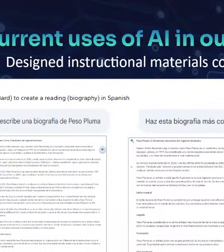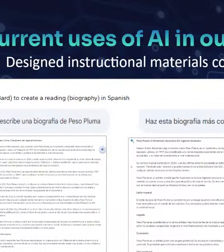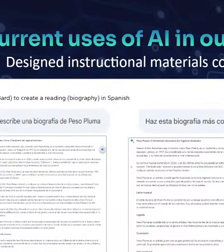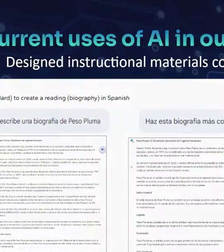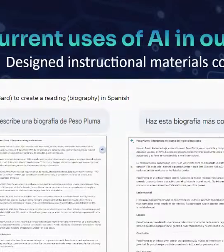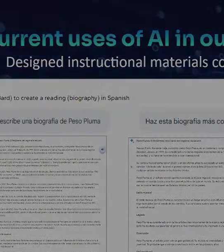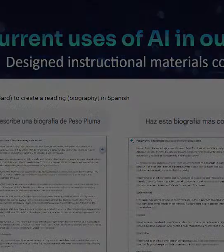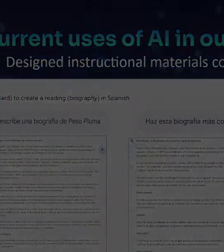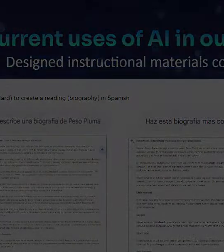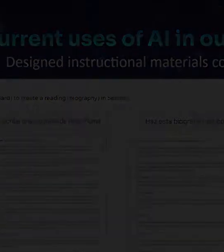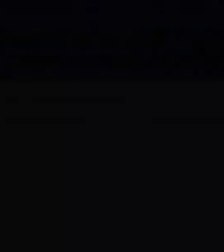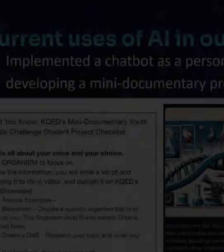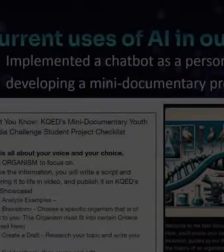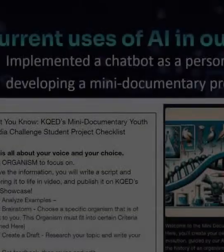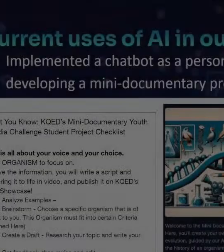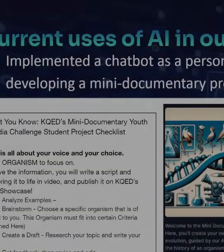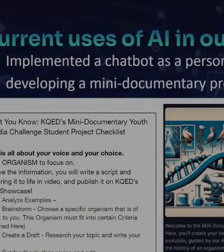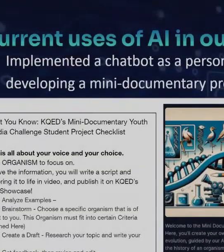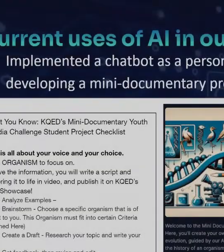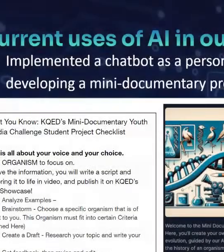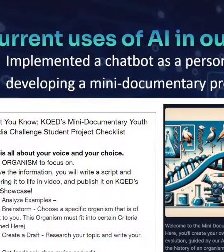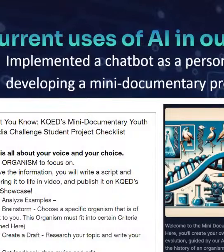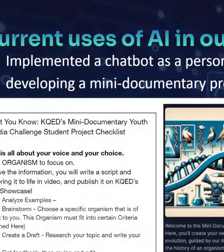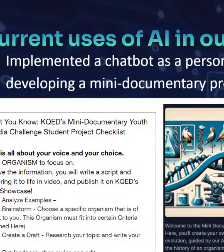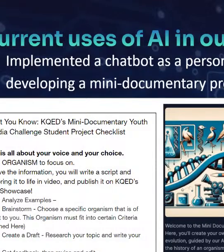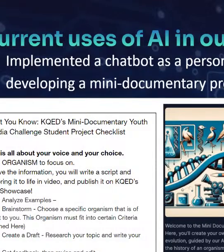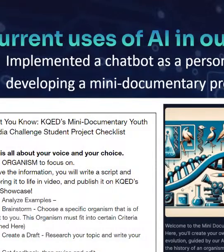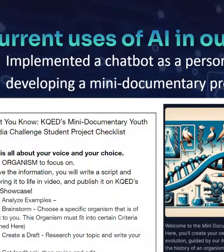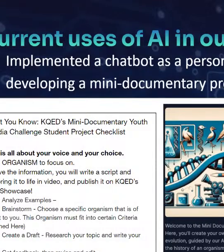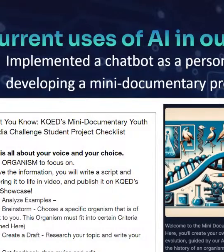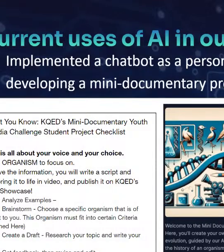class. Let's go ahead into the next slide.